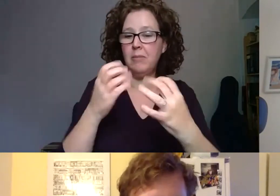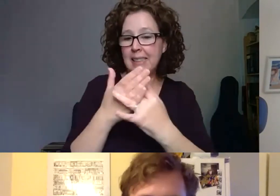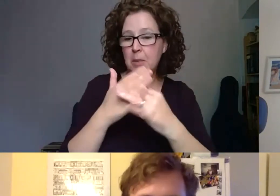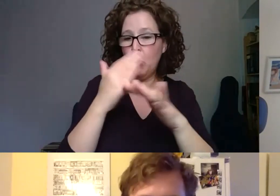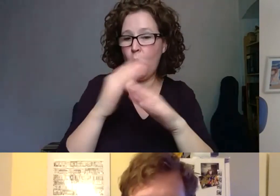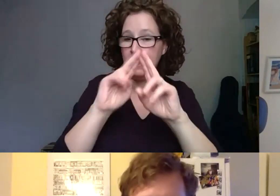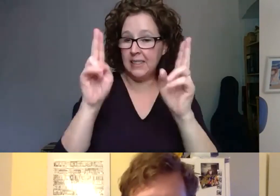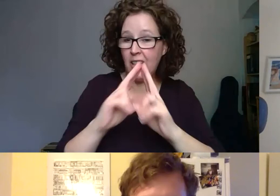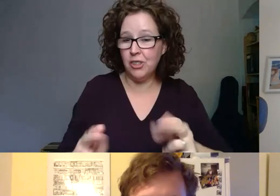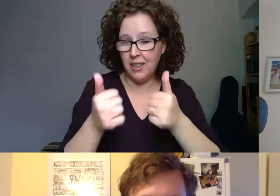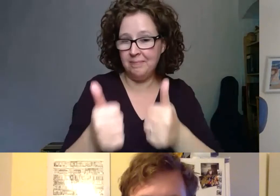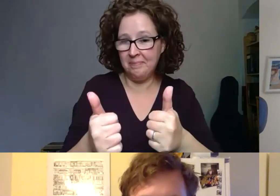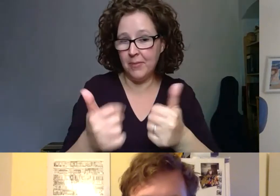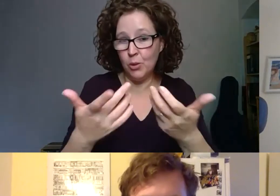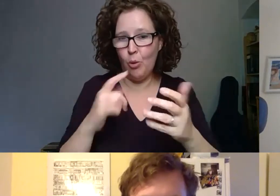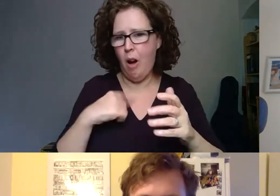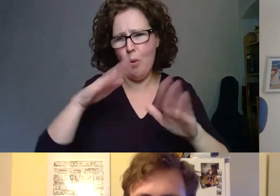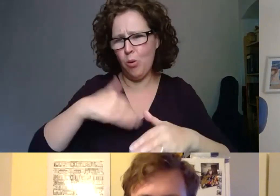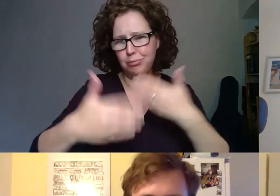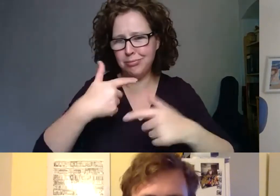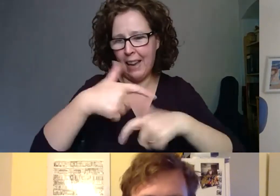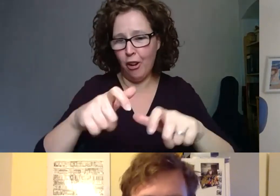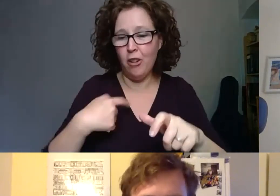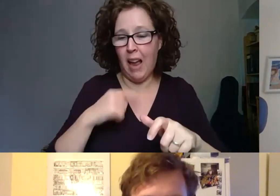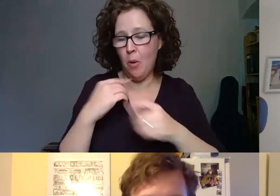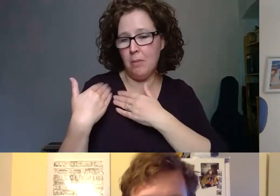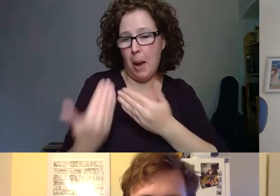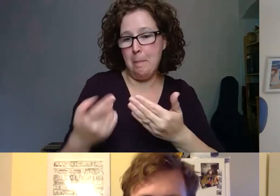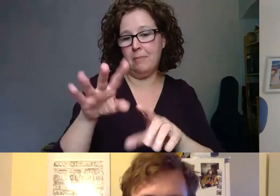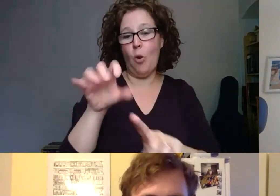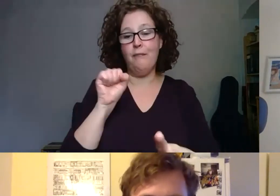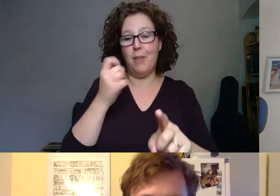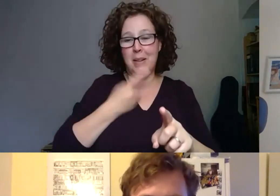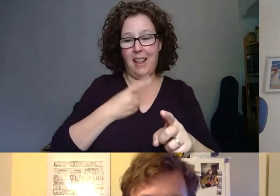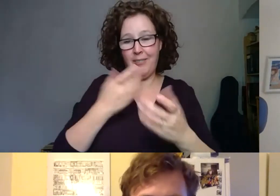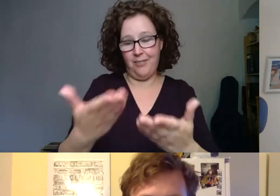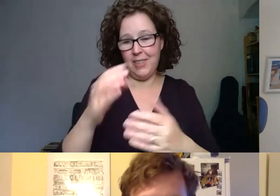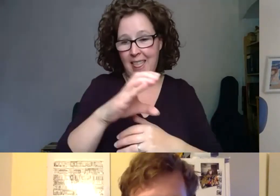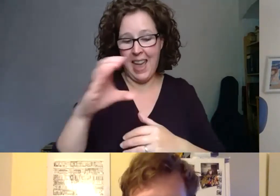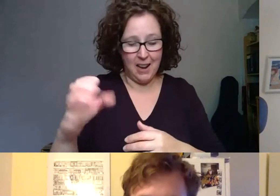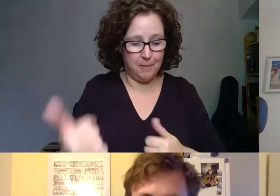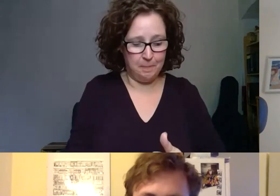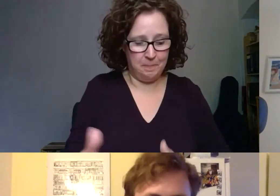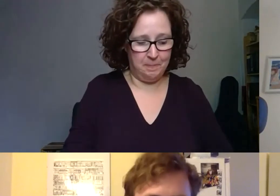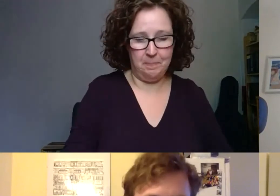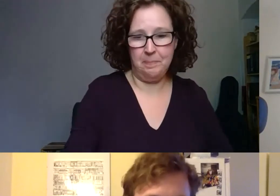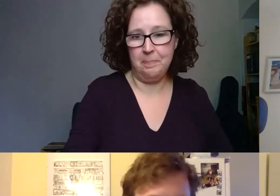internationally. So without any further ado, I'll fade into the background, and Claire, after you.